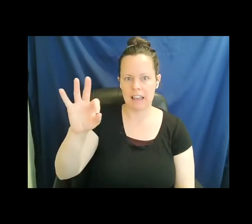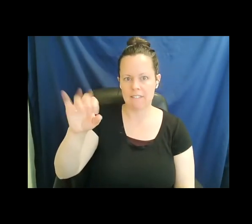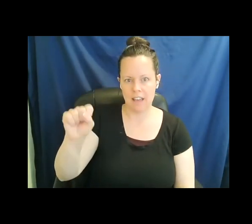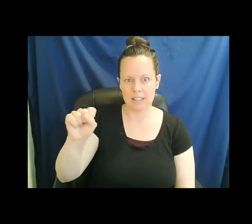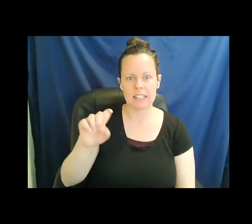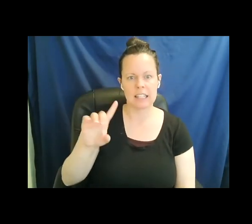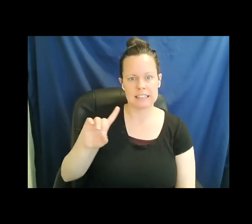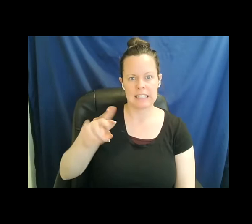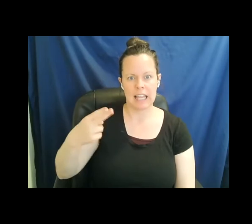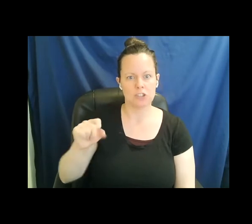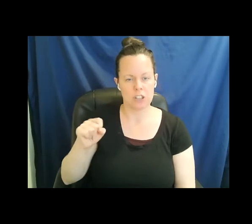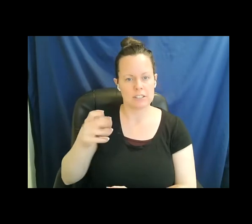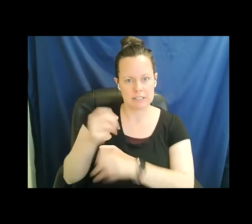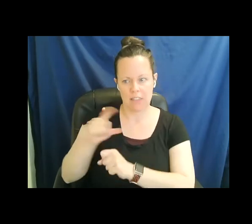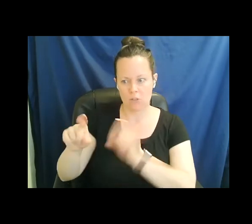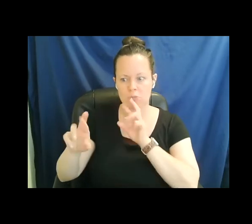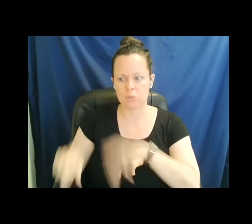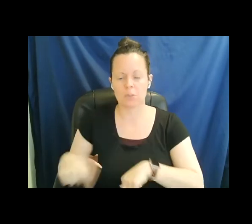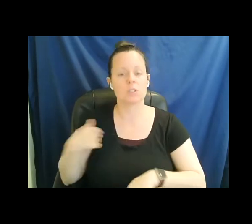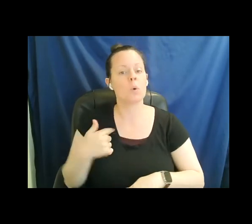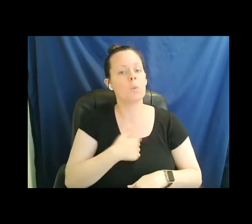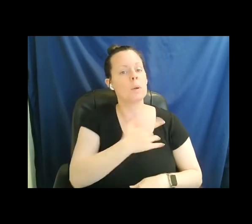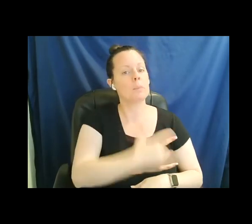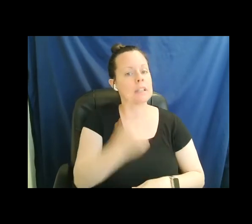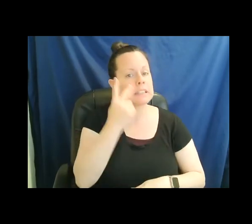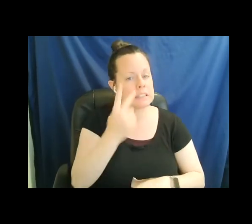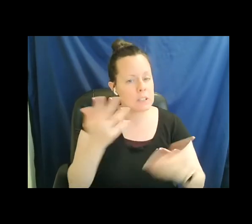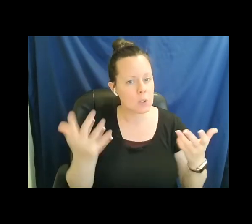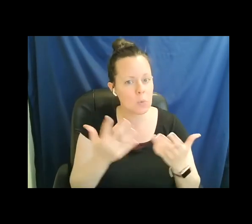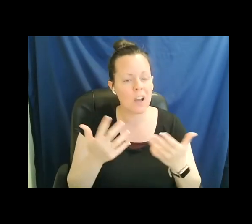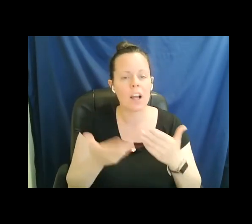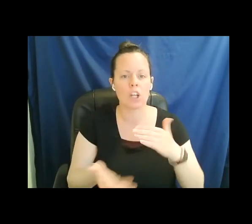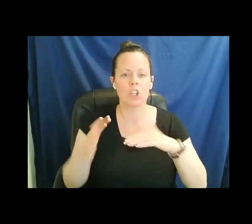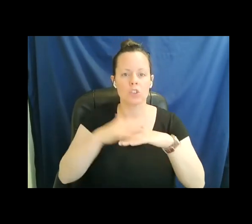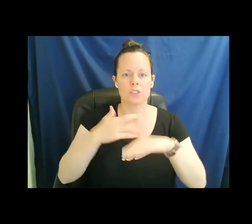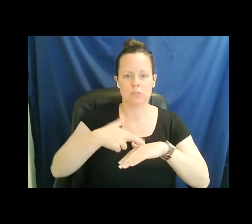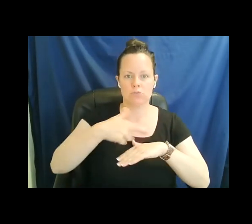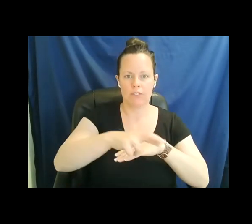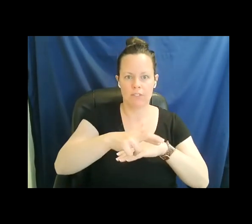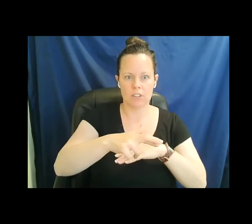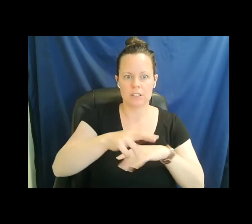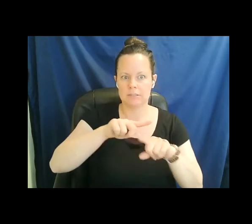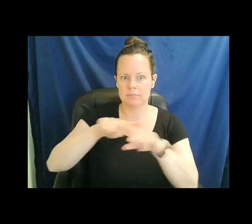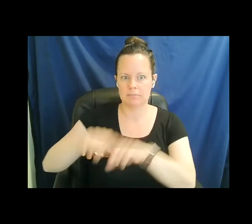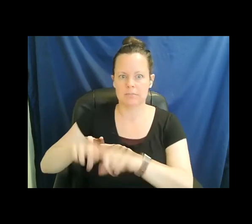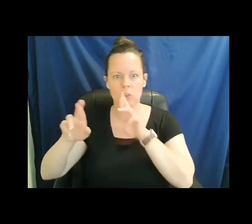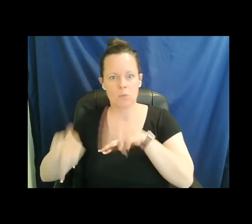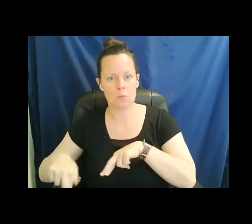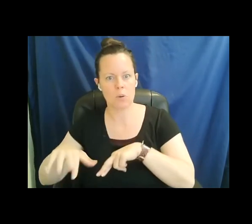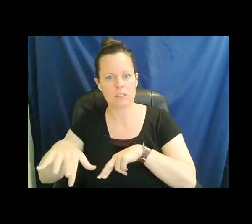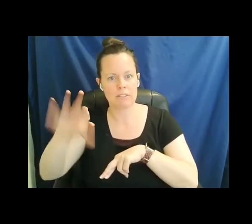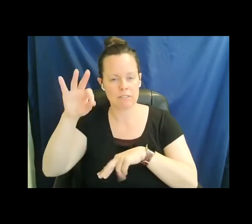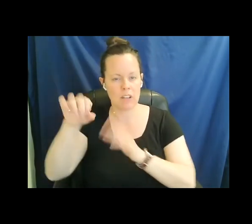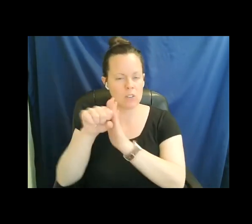receive those. But what we usually see is an uptick in referrals based on reports that are founded in the state or in